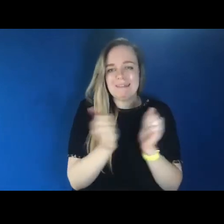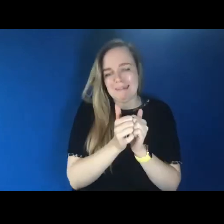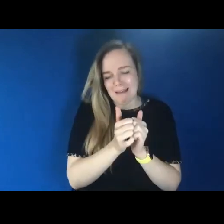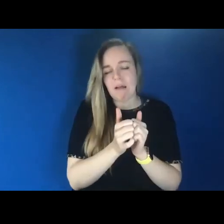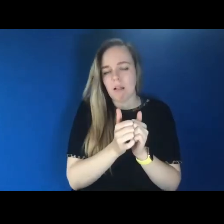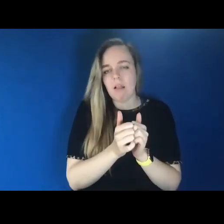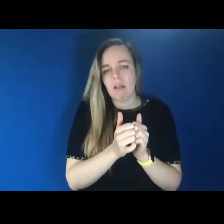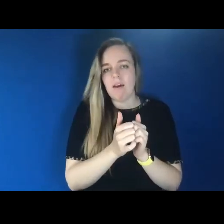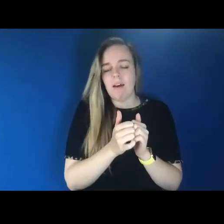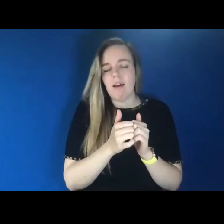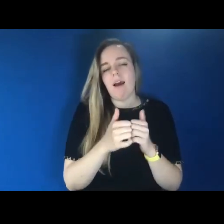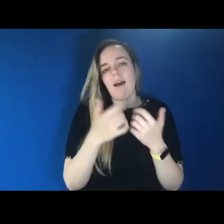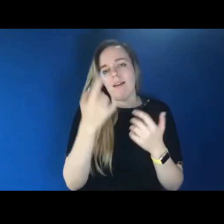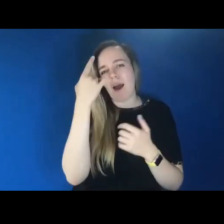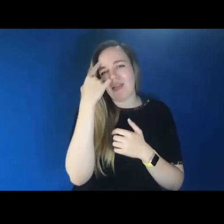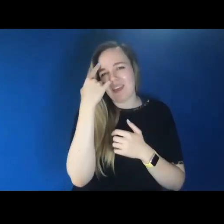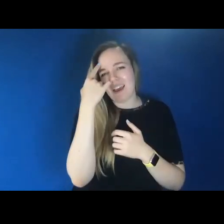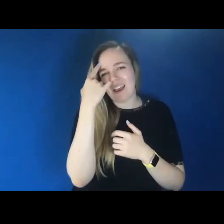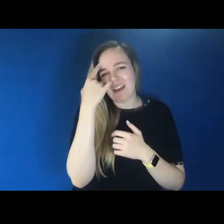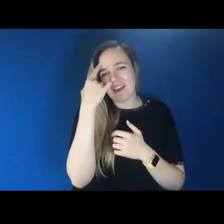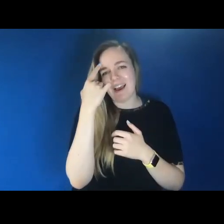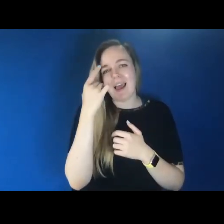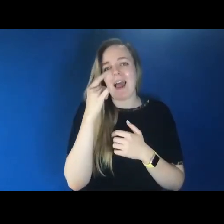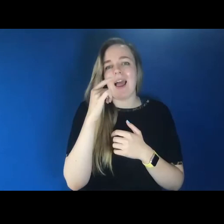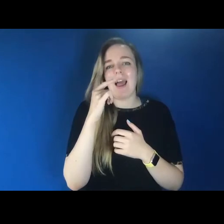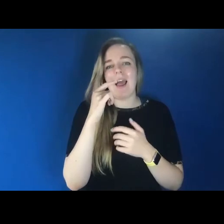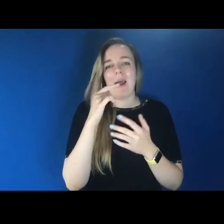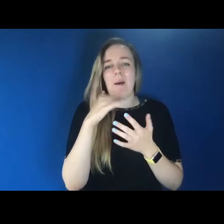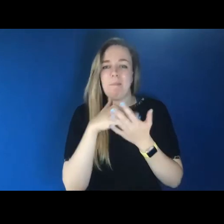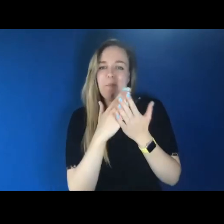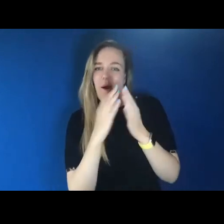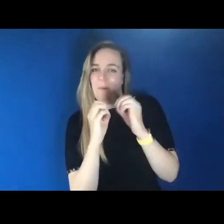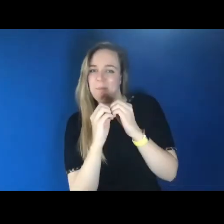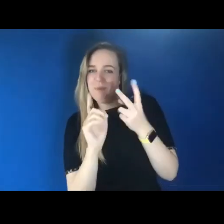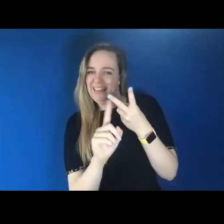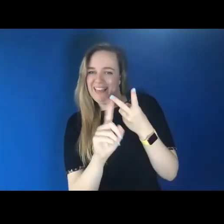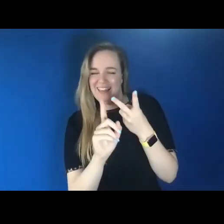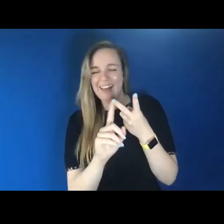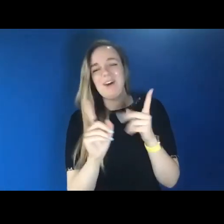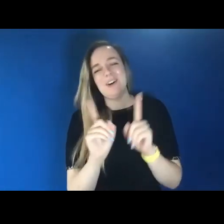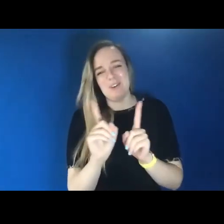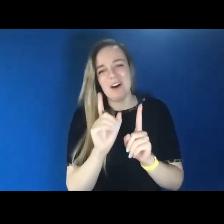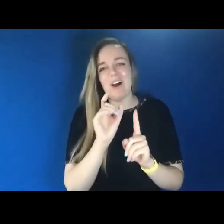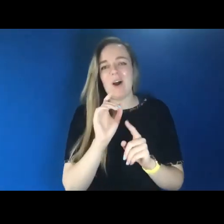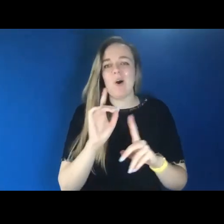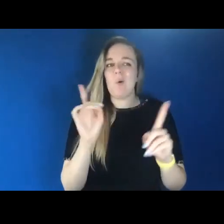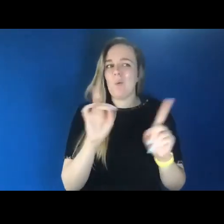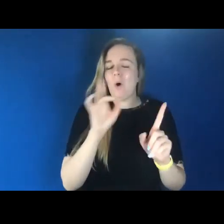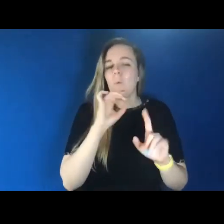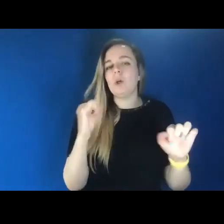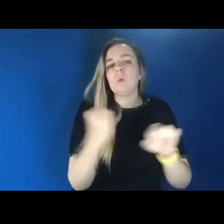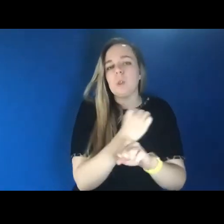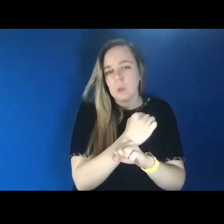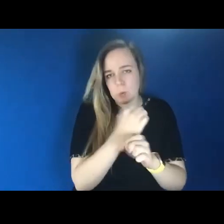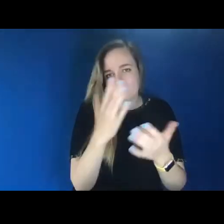And I think I would, part B of that is, and what are you going to do